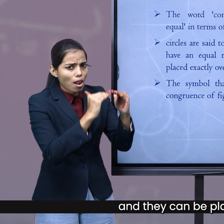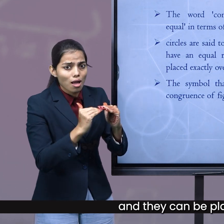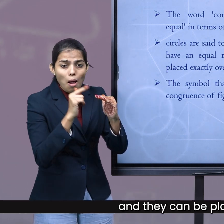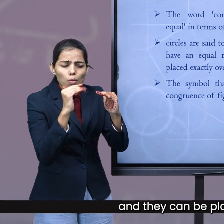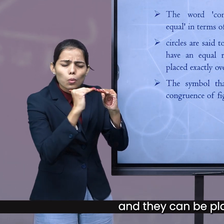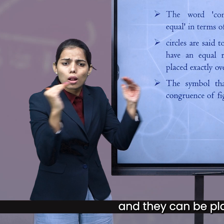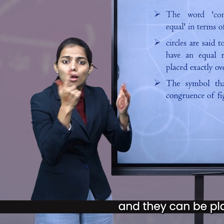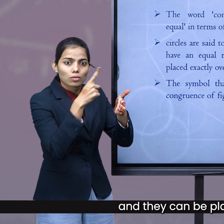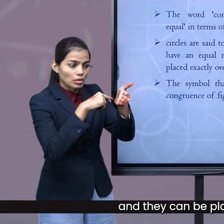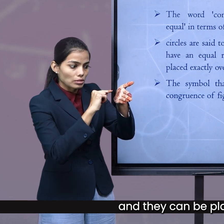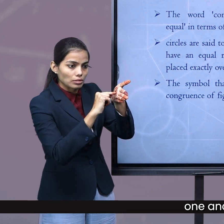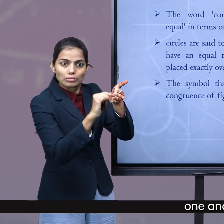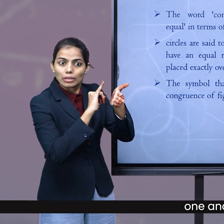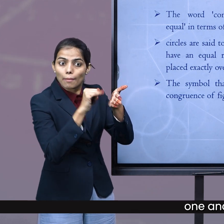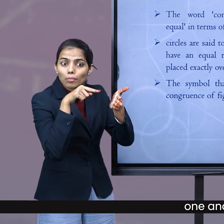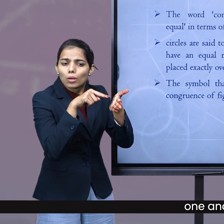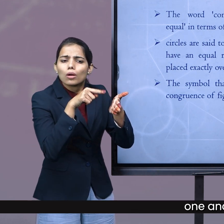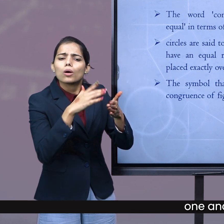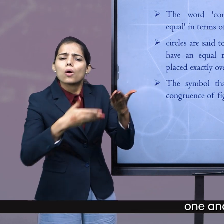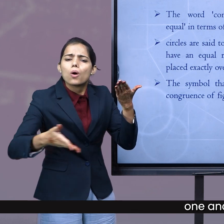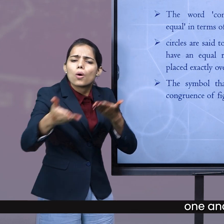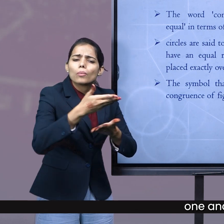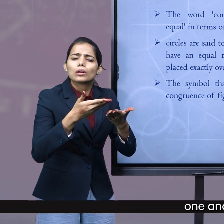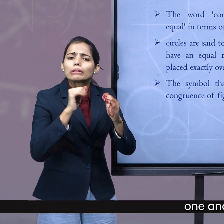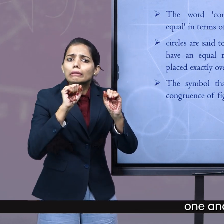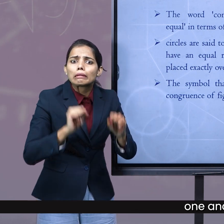placed exactly over one another.